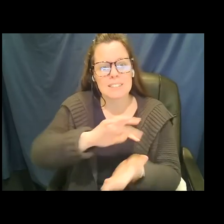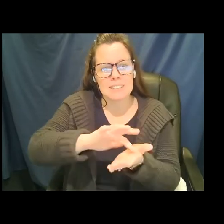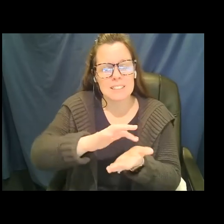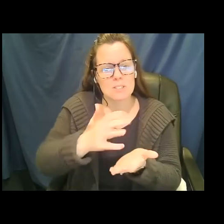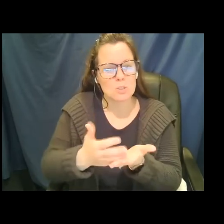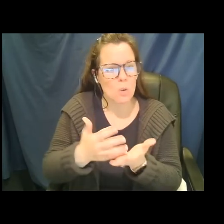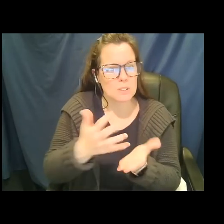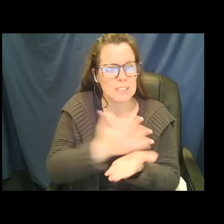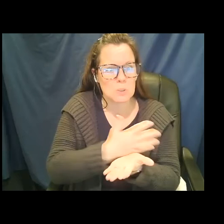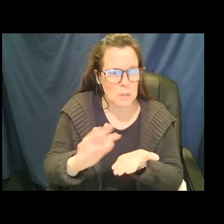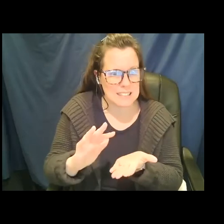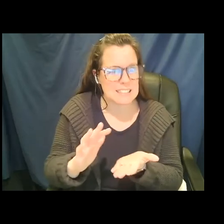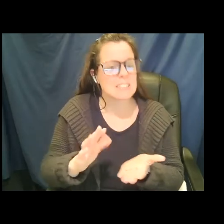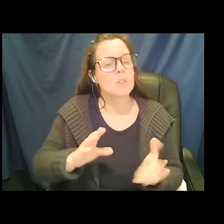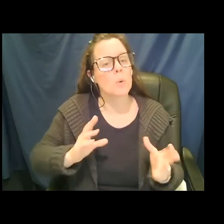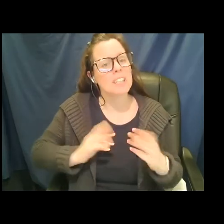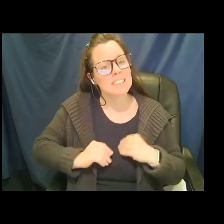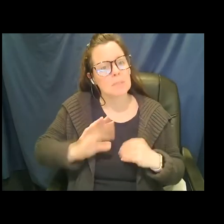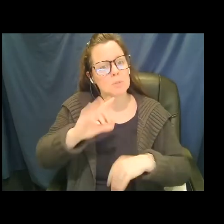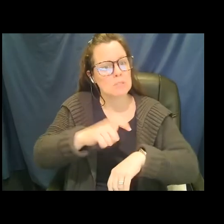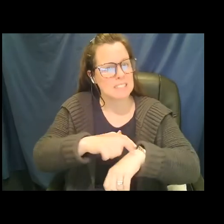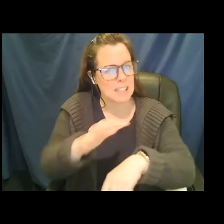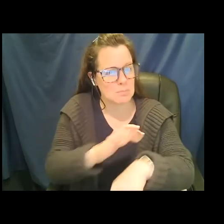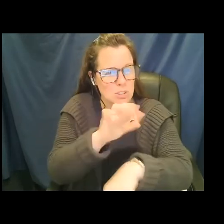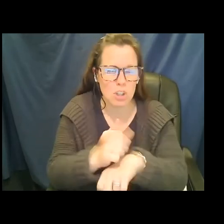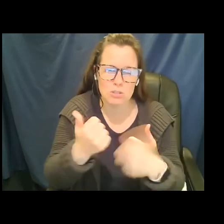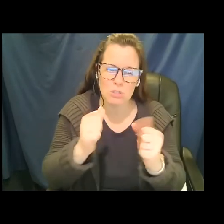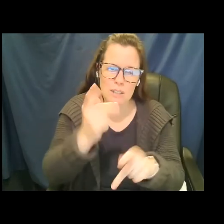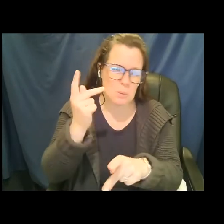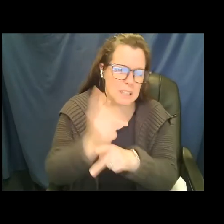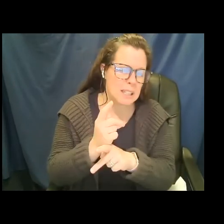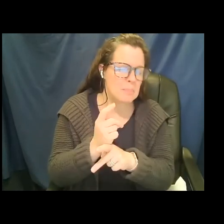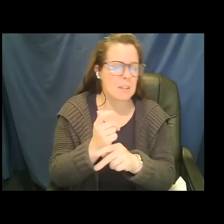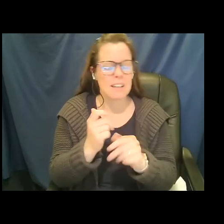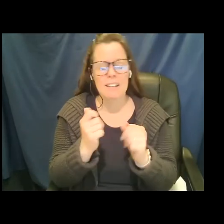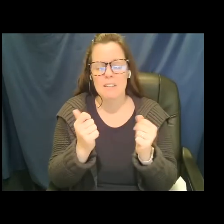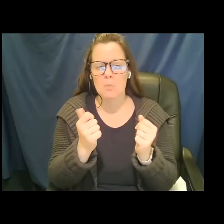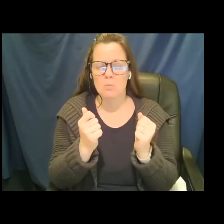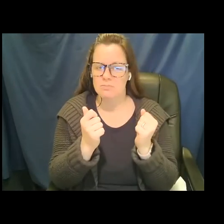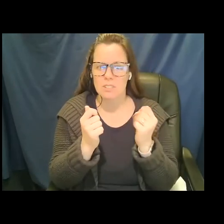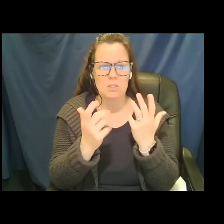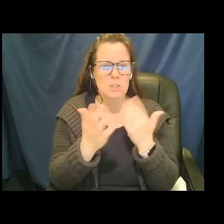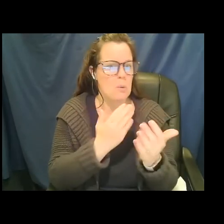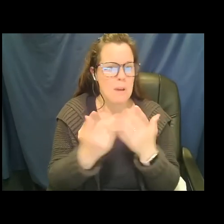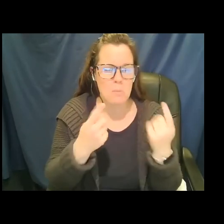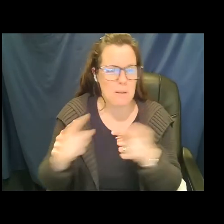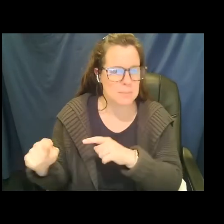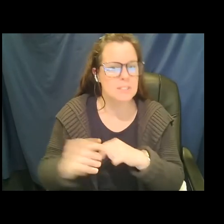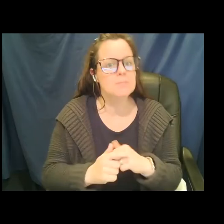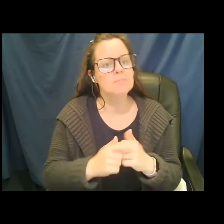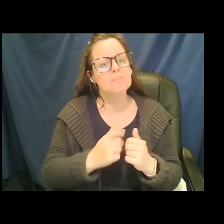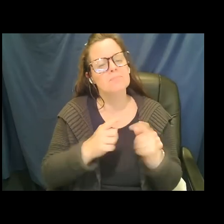Please accept your time slot and try to keep it at all costs. We also ask that you remember to bring